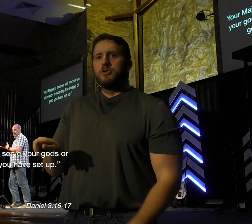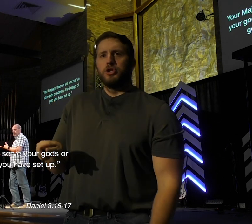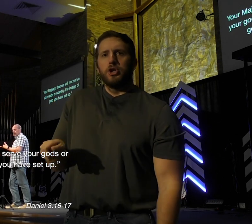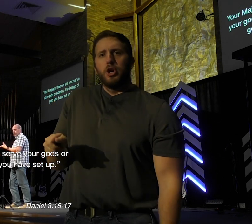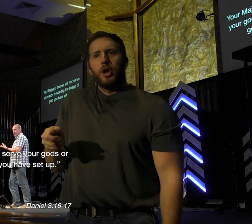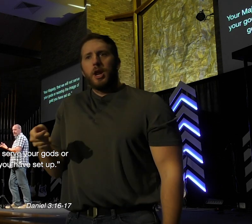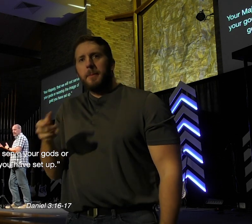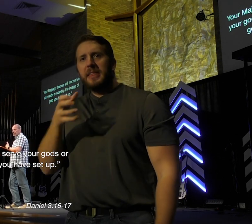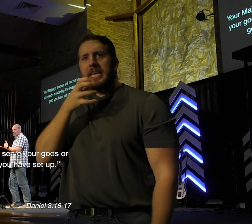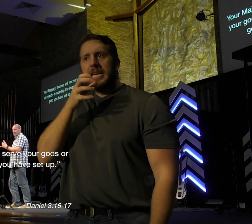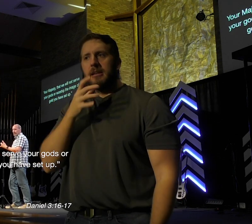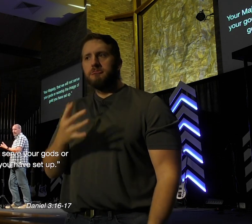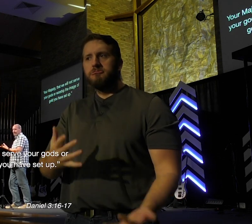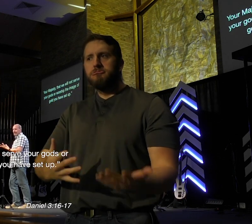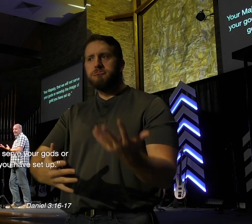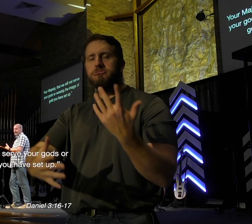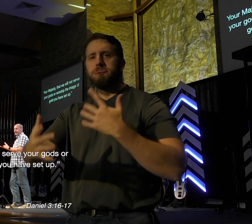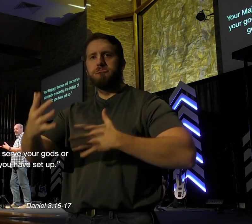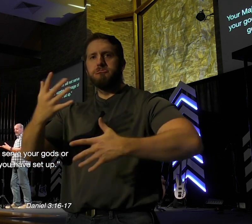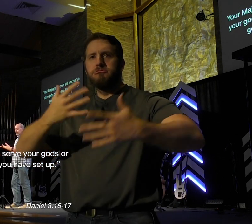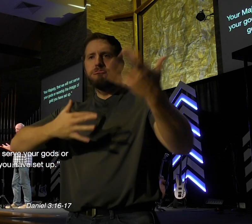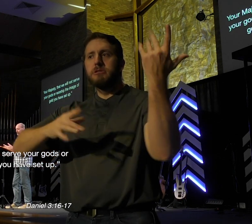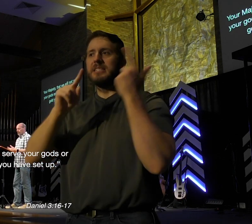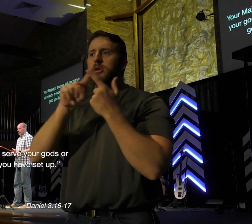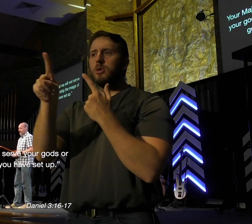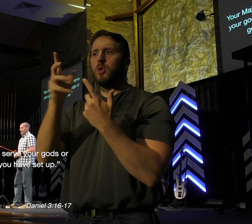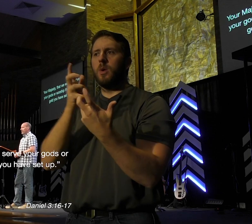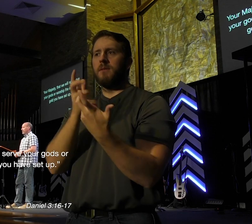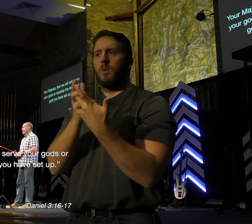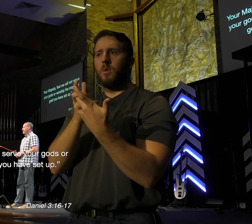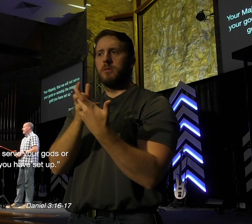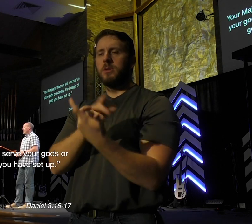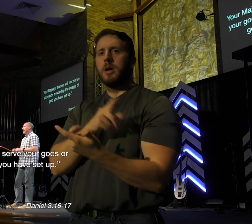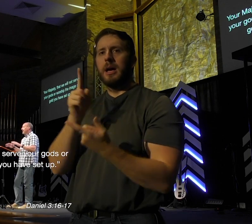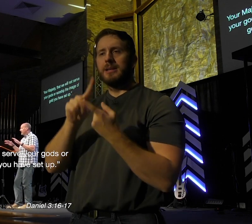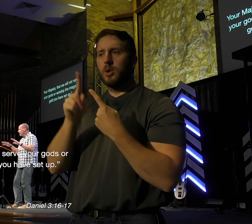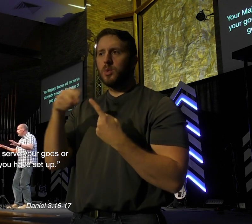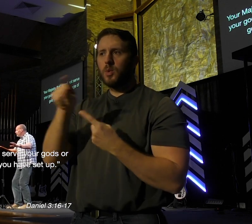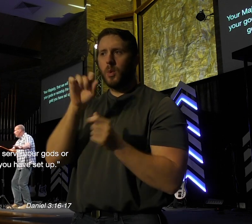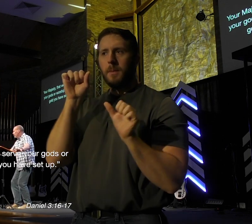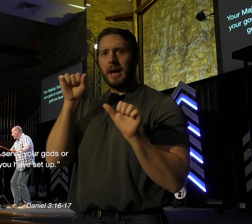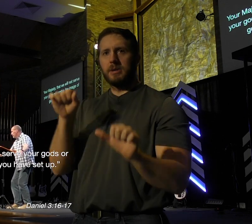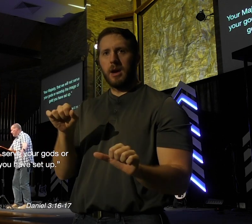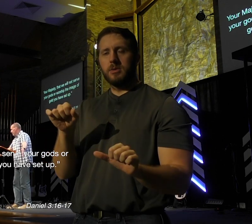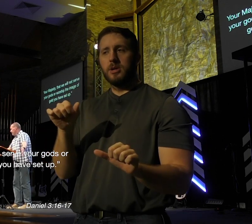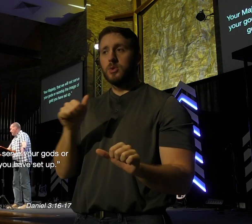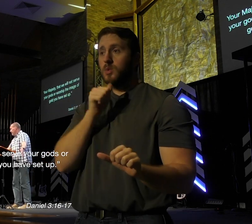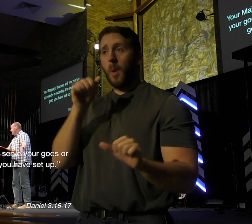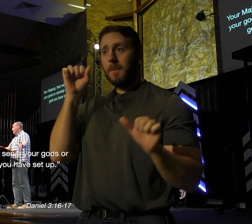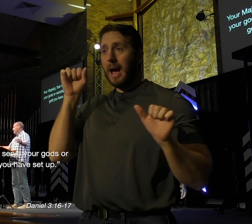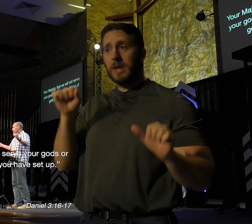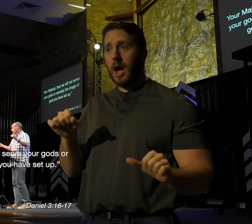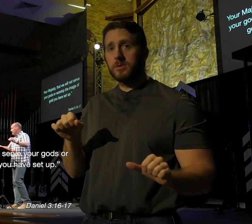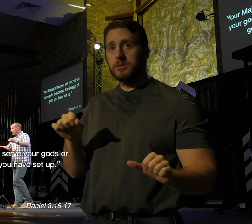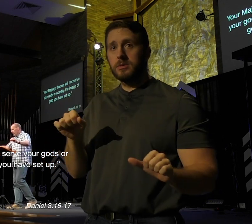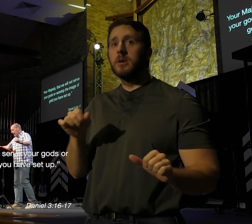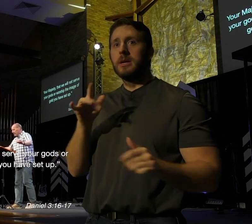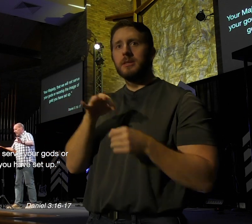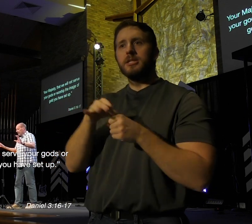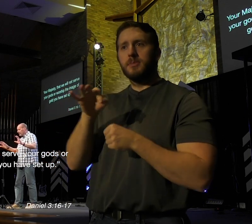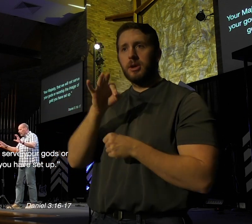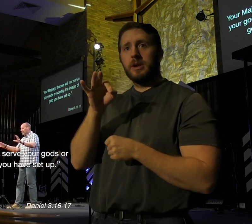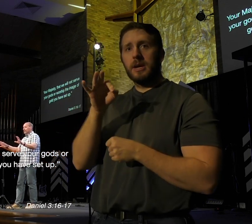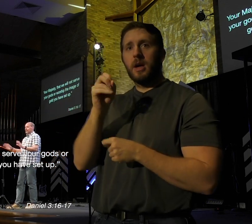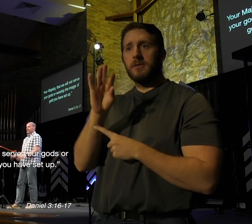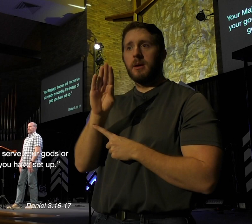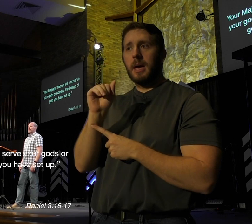you until you conform, until you bow down. And if you don't bow down, the spirit of